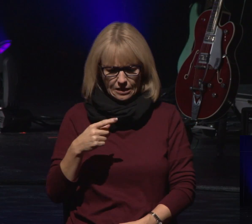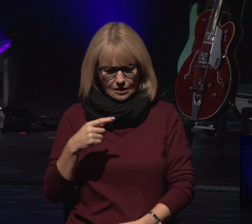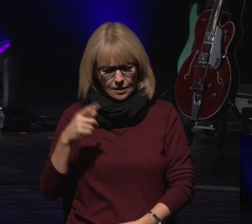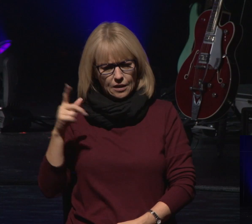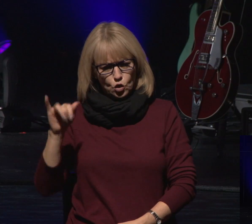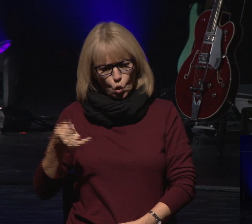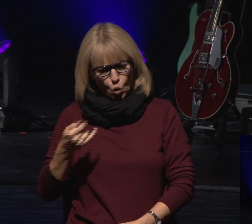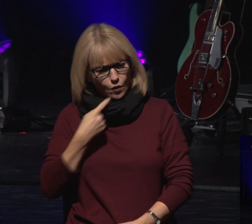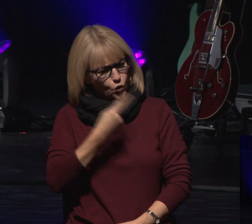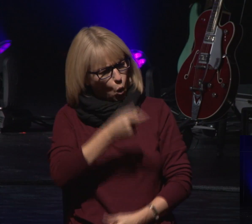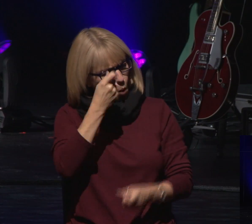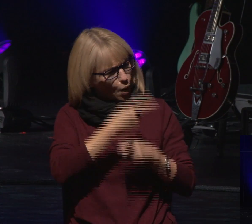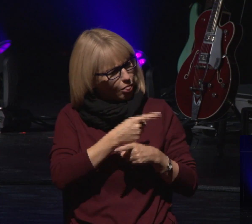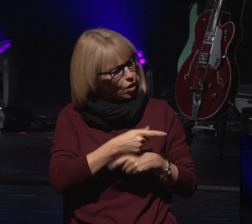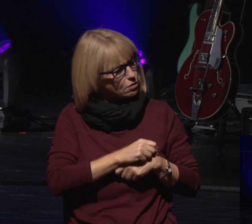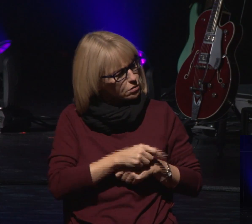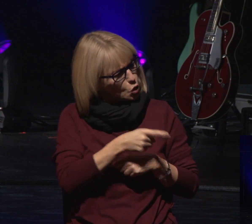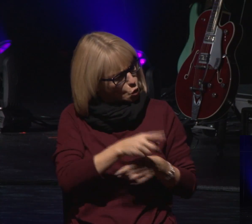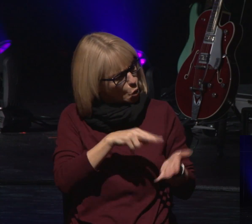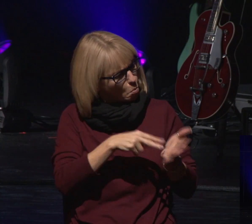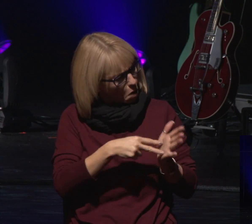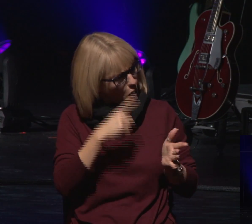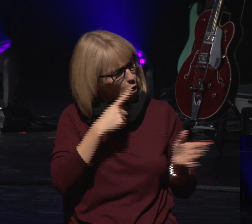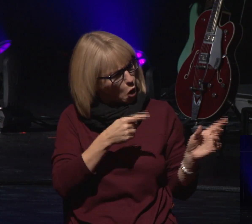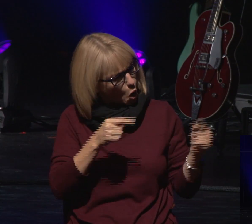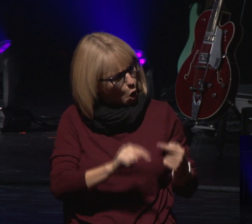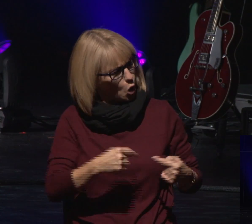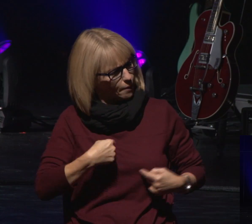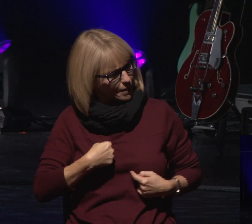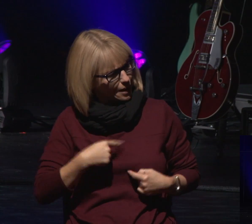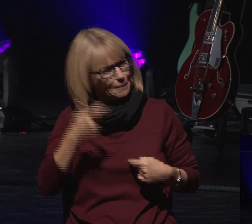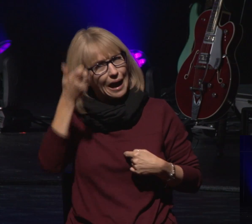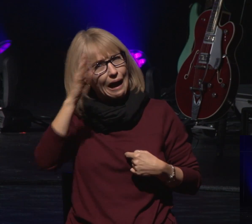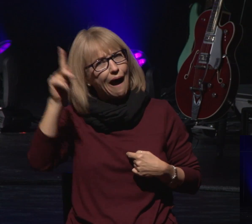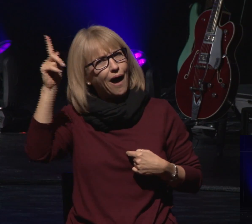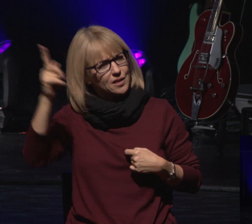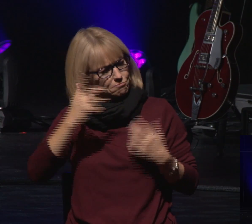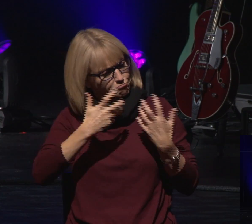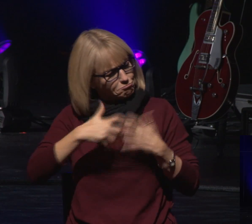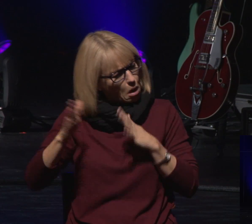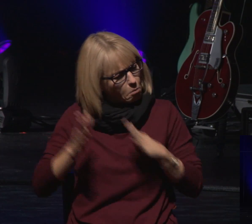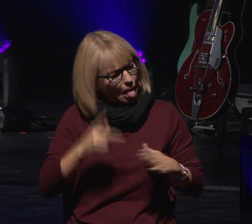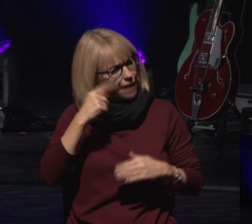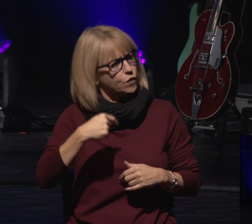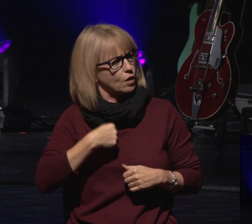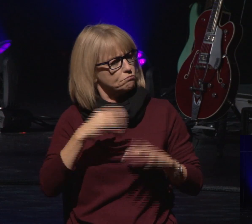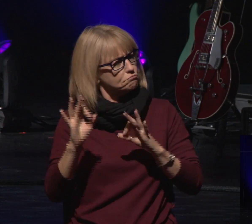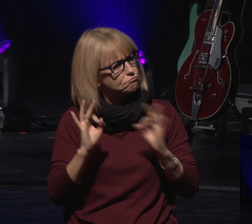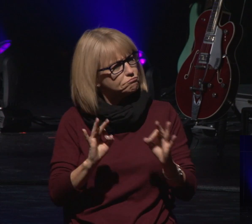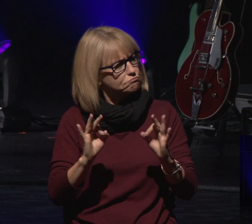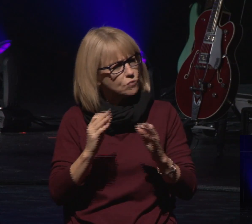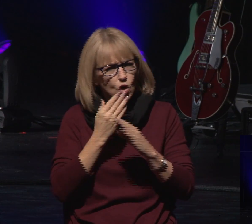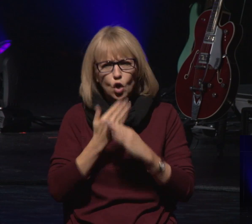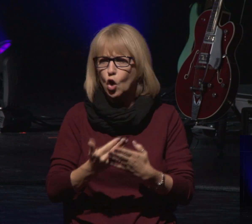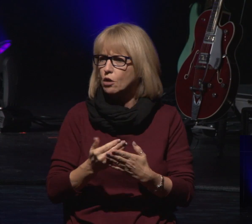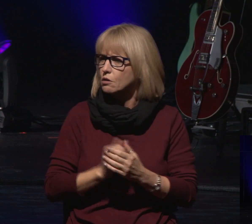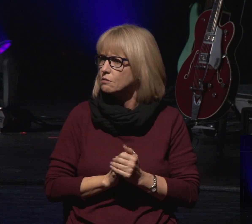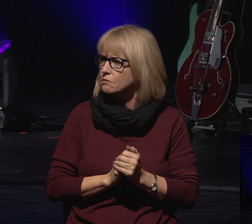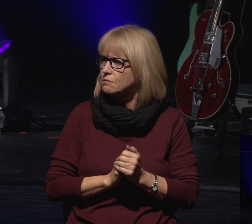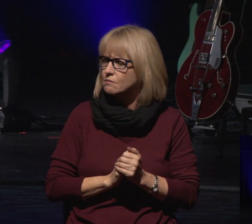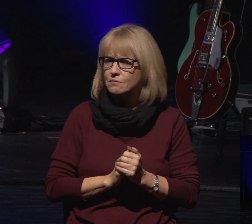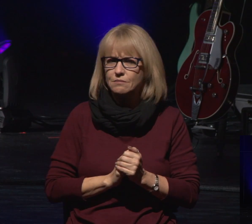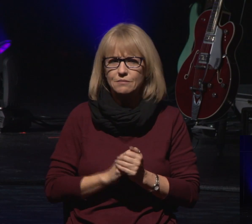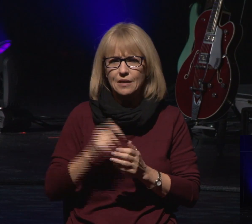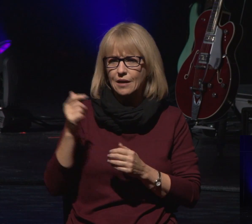his life, realizing all kinds of bad things happen, but God is working through it. And then on verse number 22, basically between